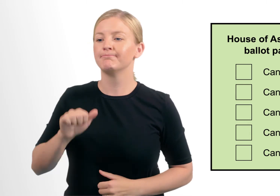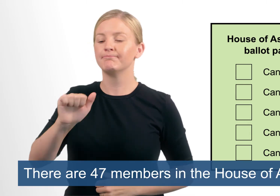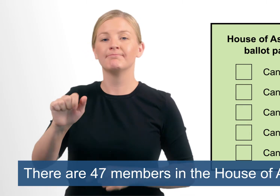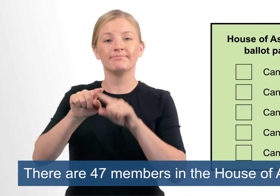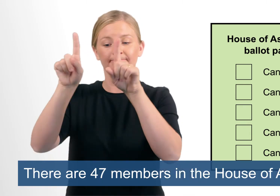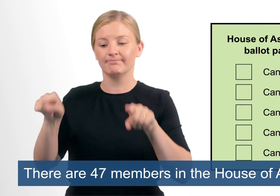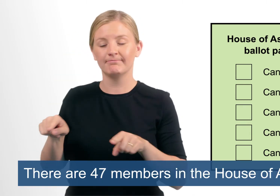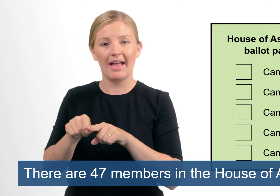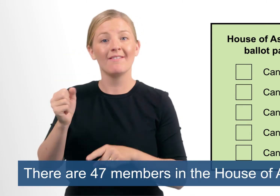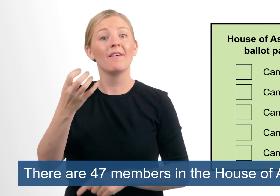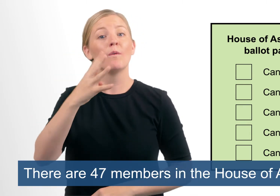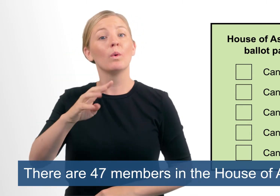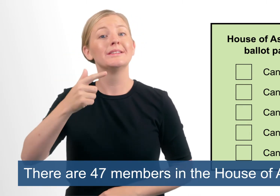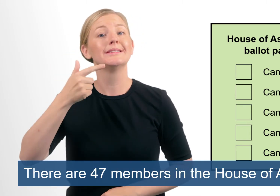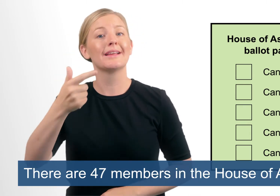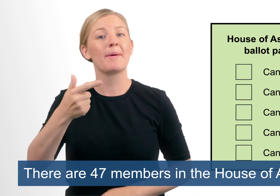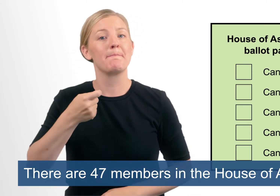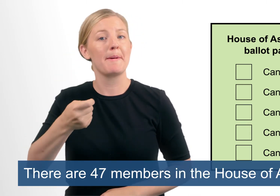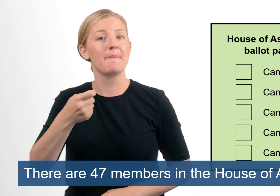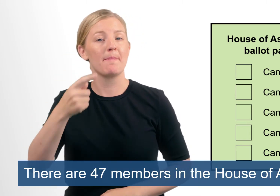There are 47 members in the House of Assembly,